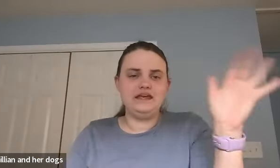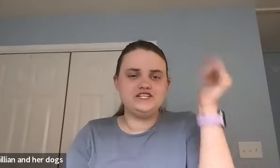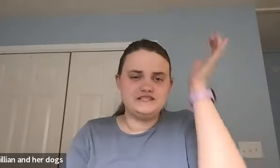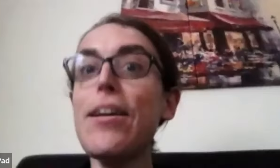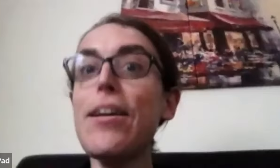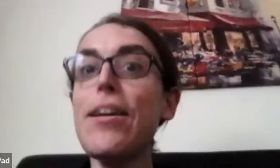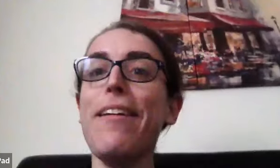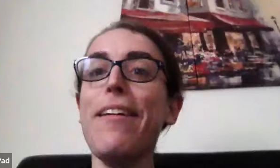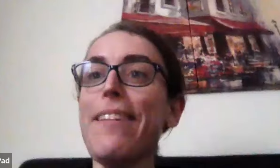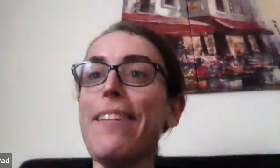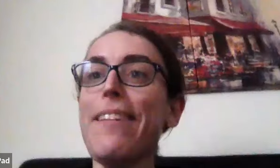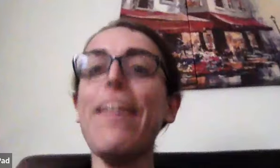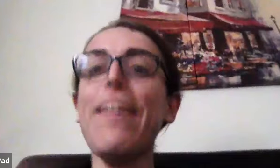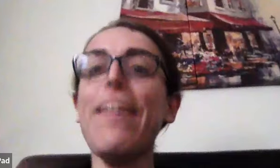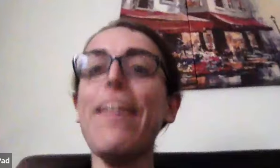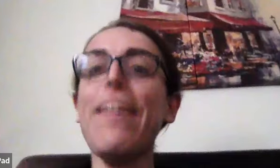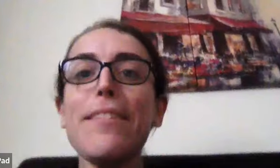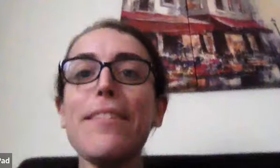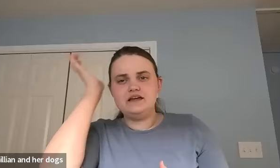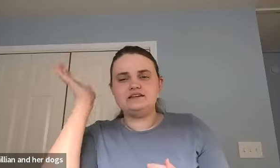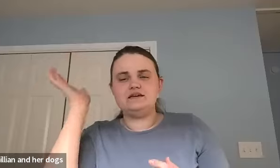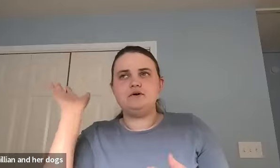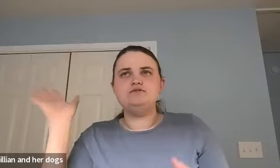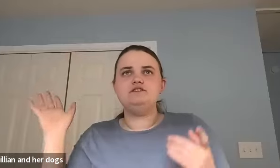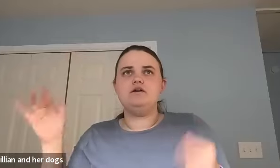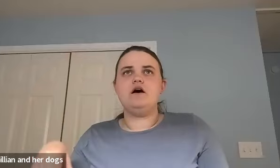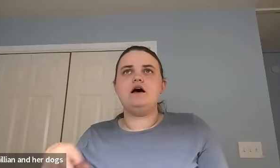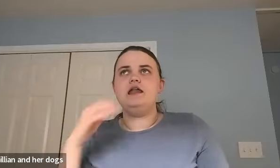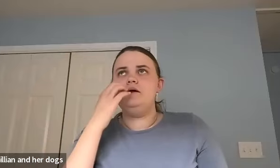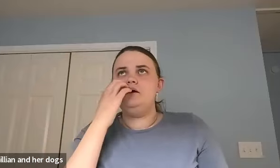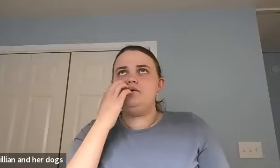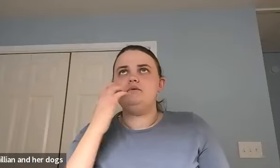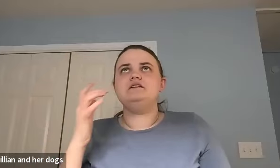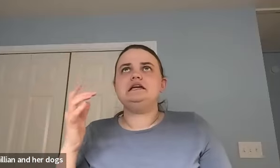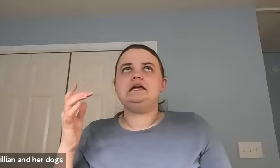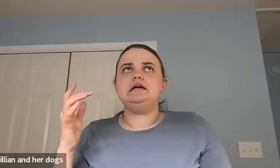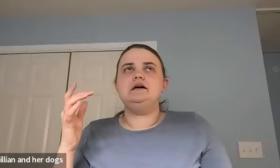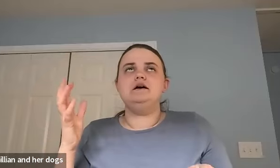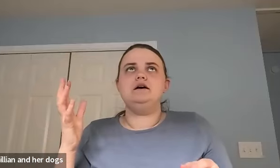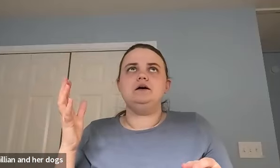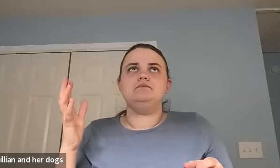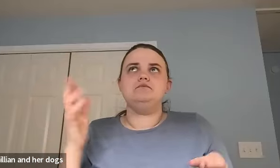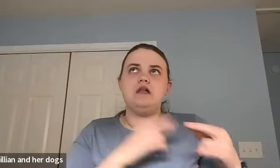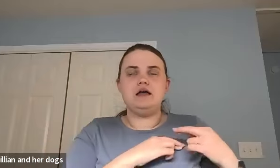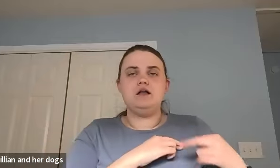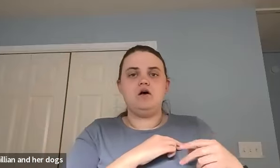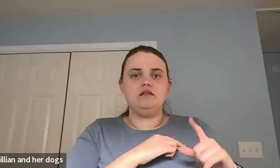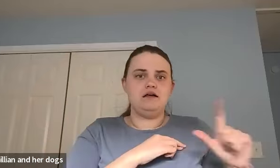It's Okay. just, yeah. Most, like I said, most are not really relying on left